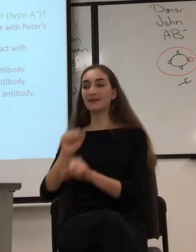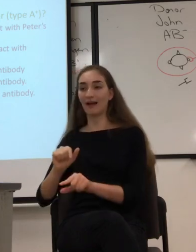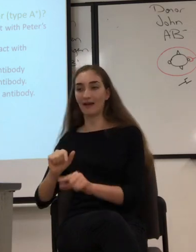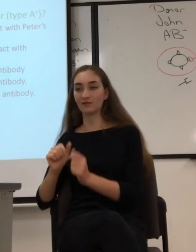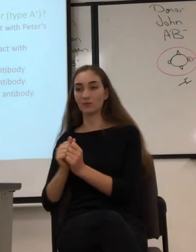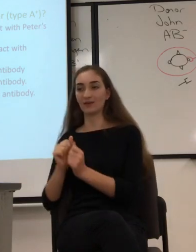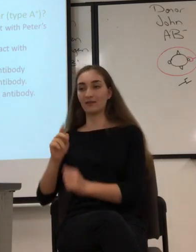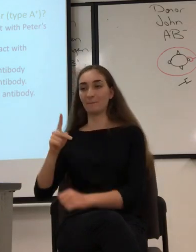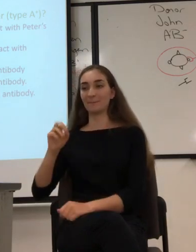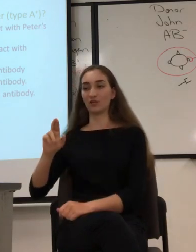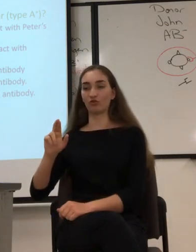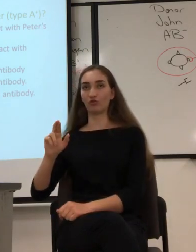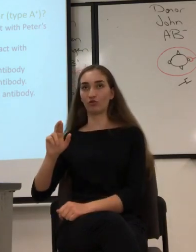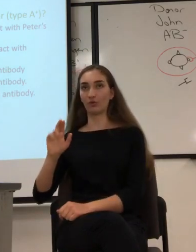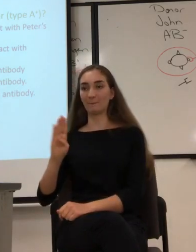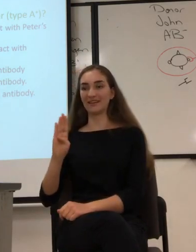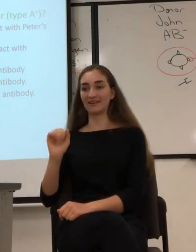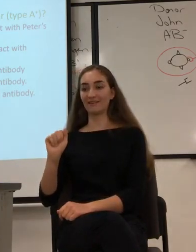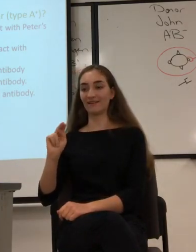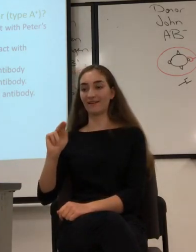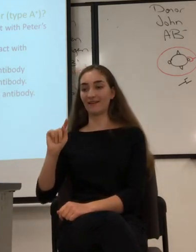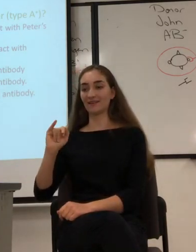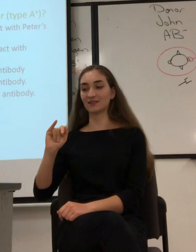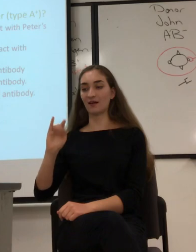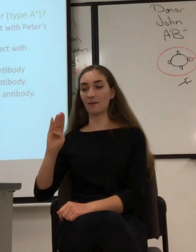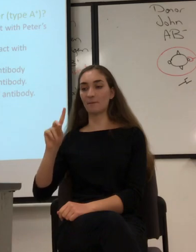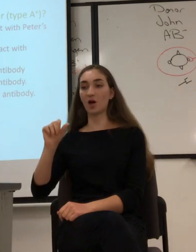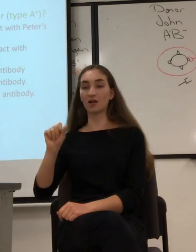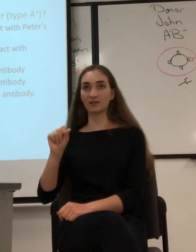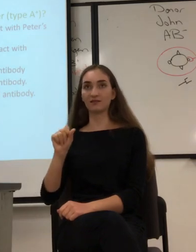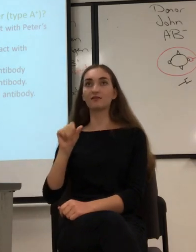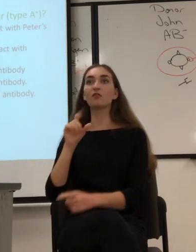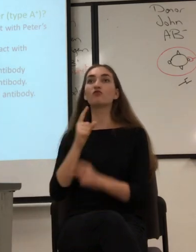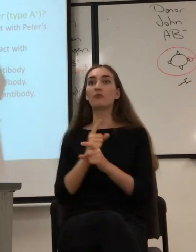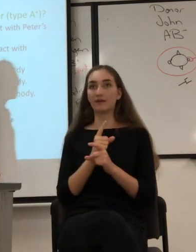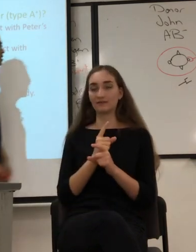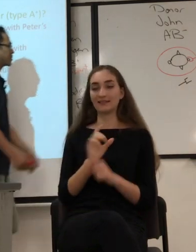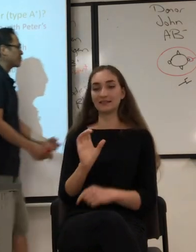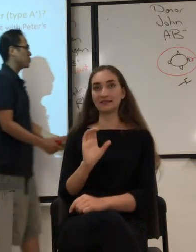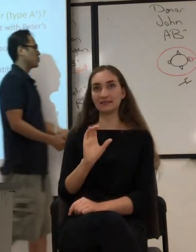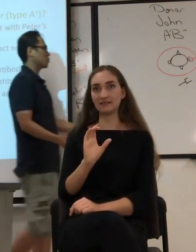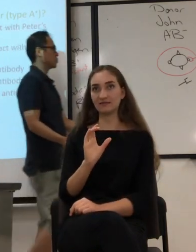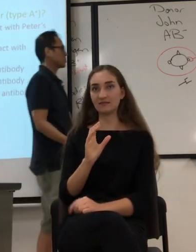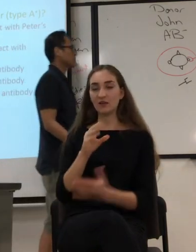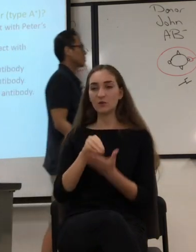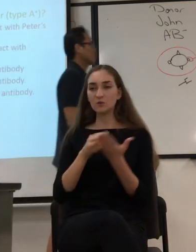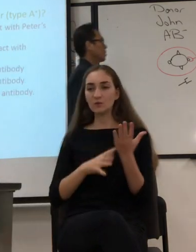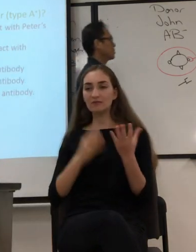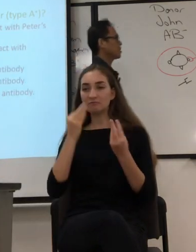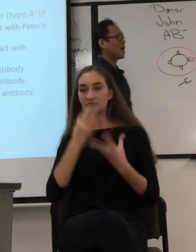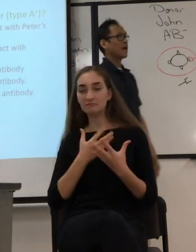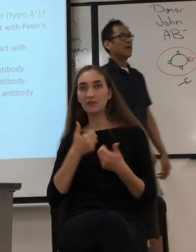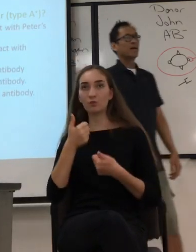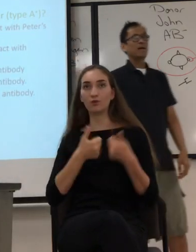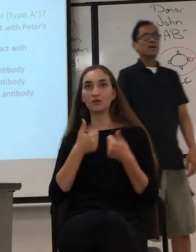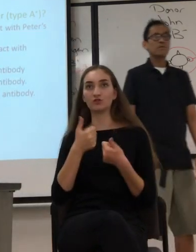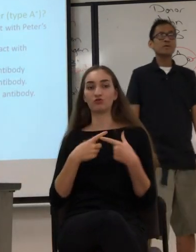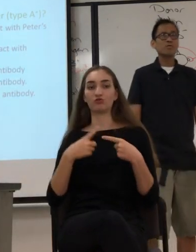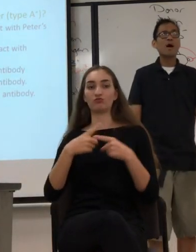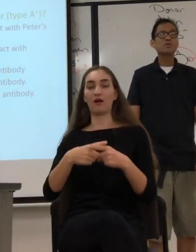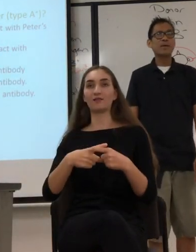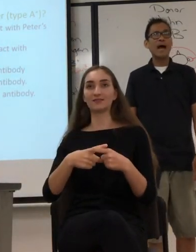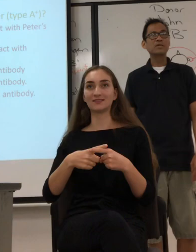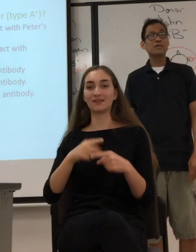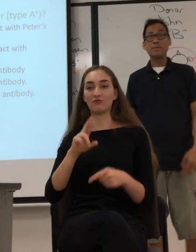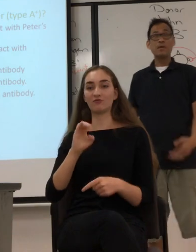reasoning. Yeah. On an exam, I expect students to tell me what cross-reacts. Sometimes students will just say